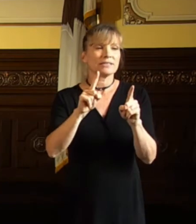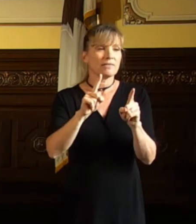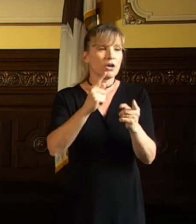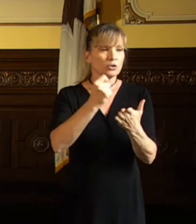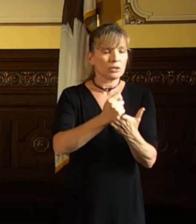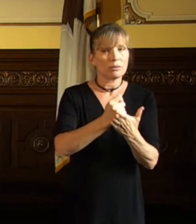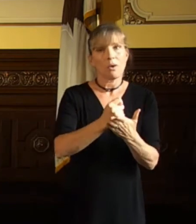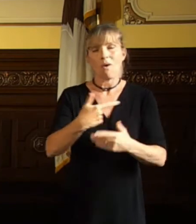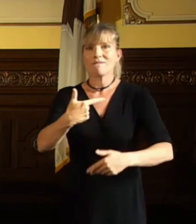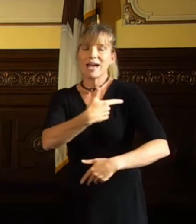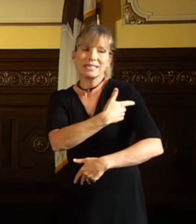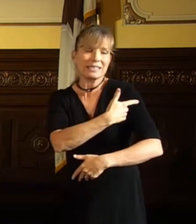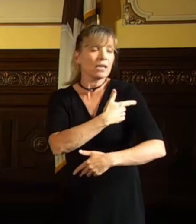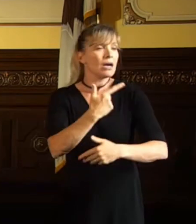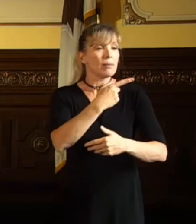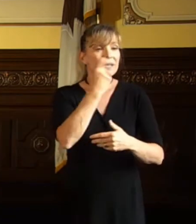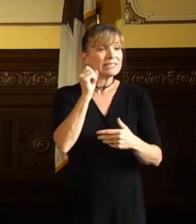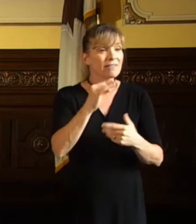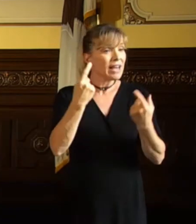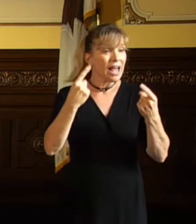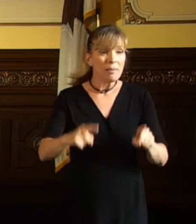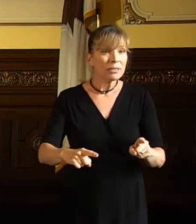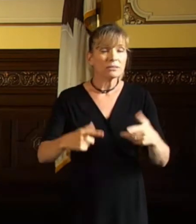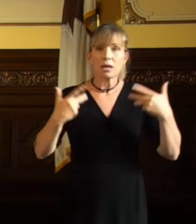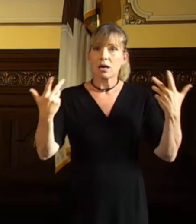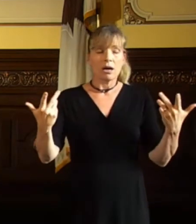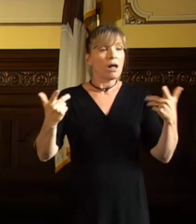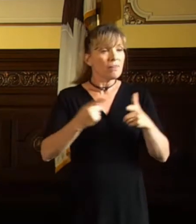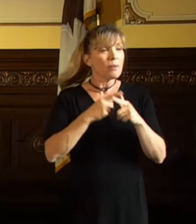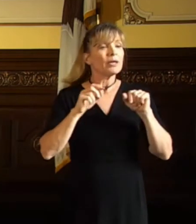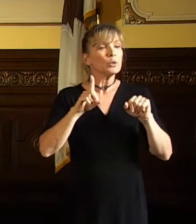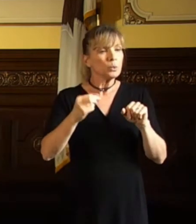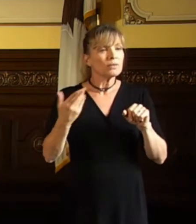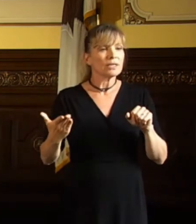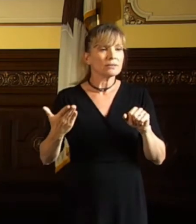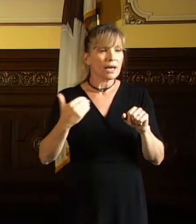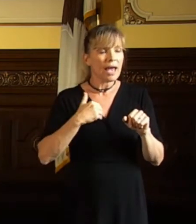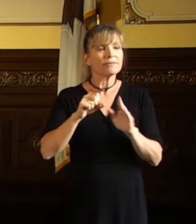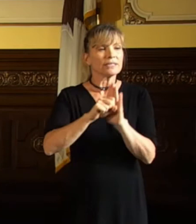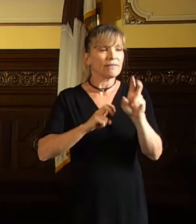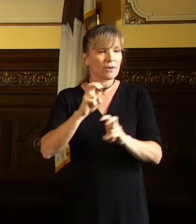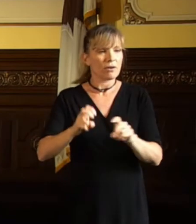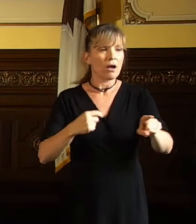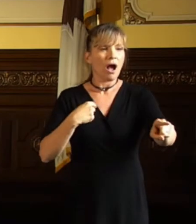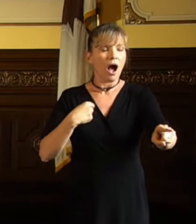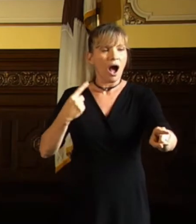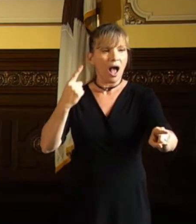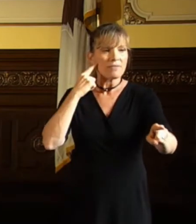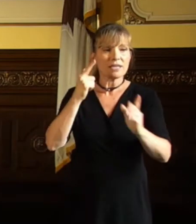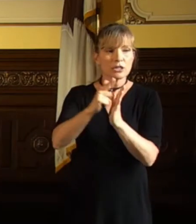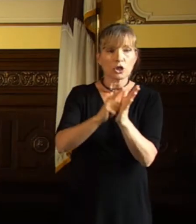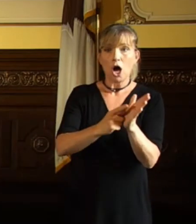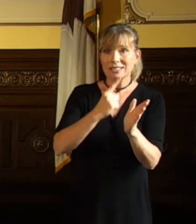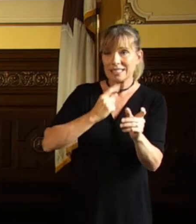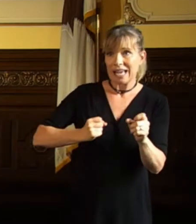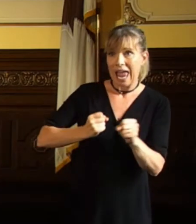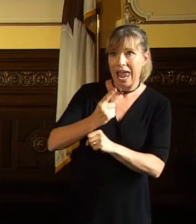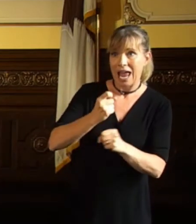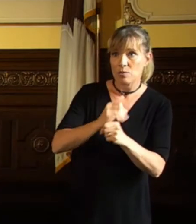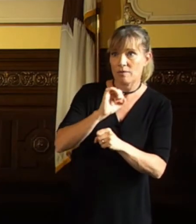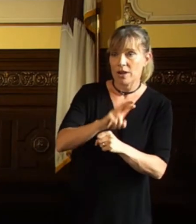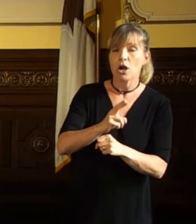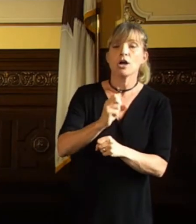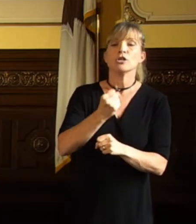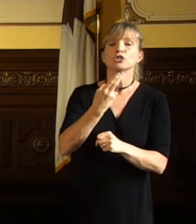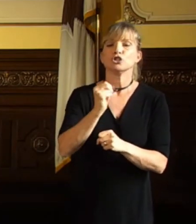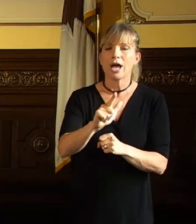and or a vaccine, because if that happens, then we can do things like have the state fair. I think that law says an annual fair shall